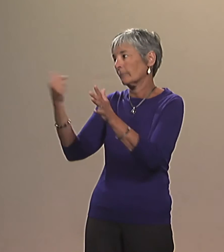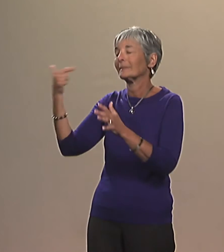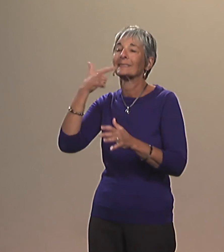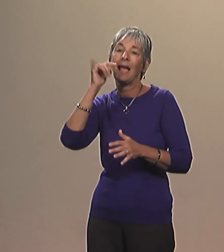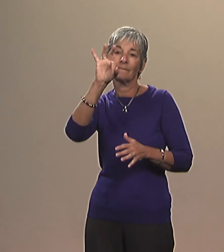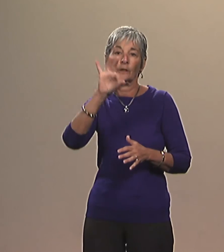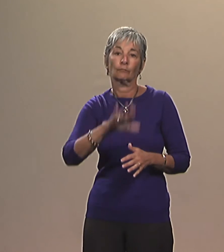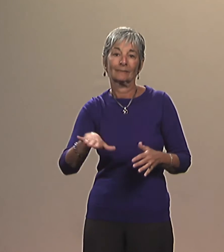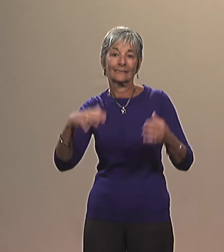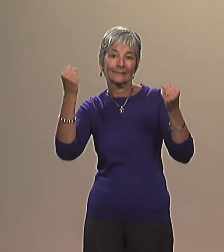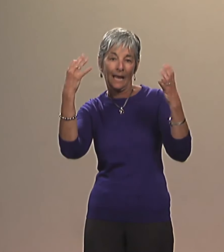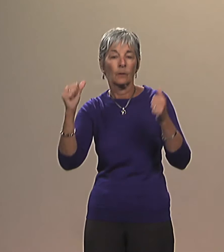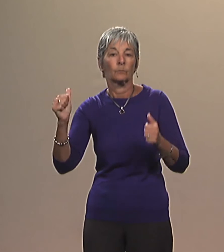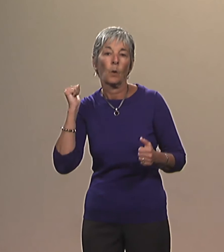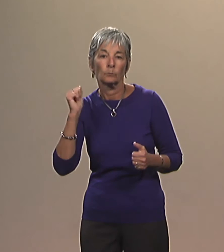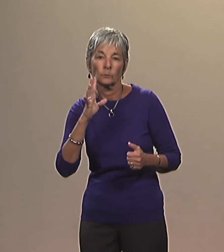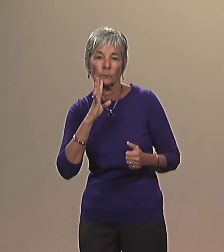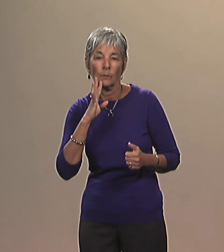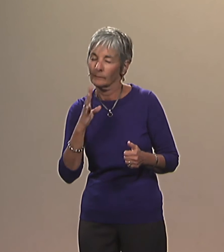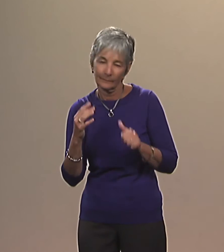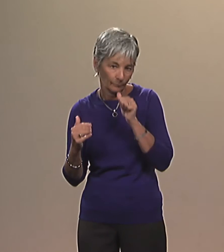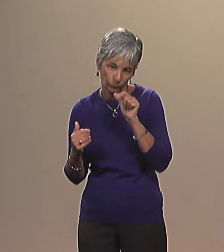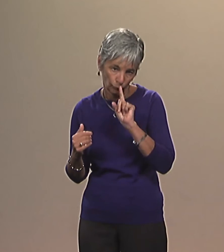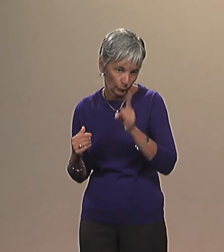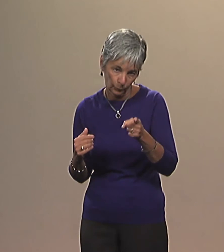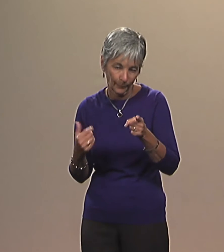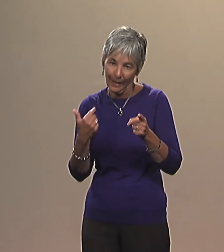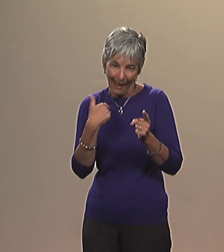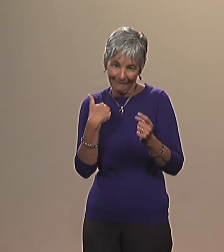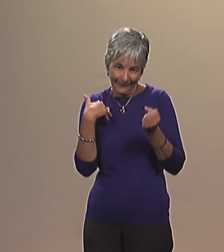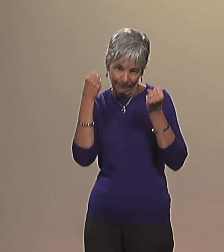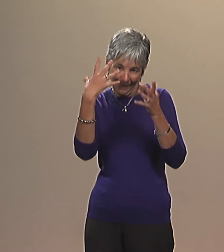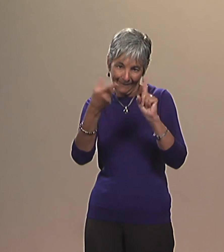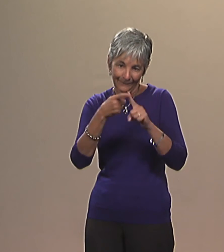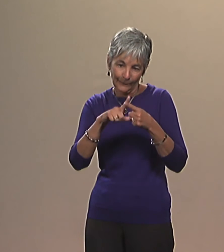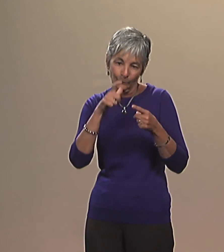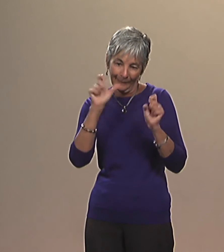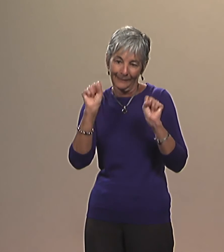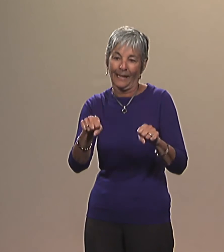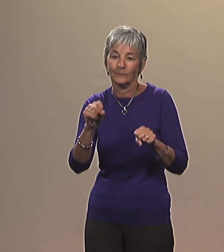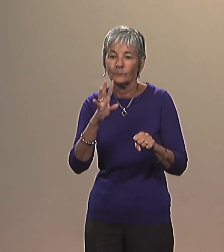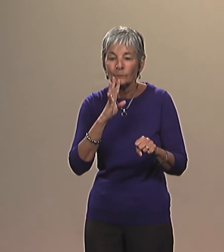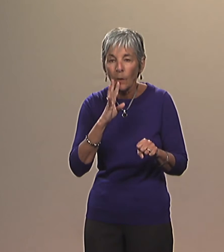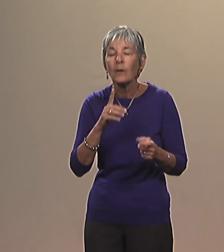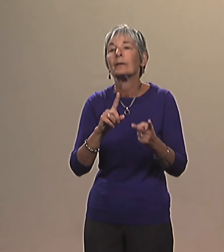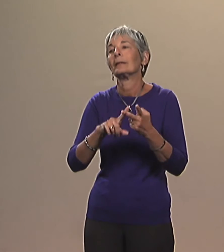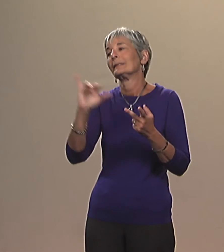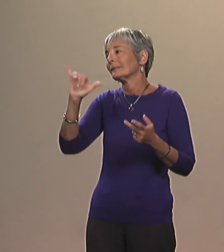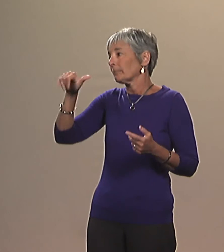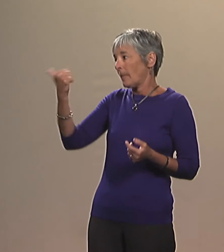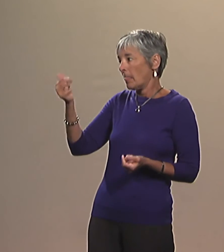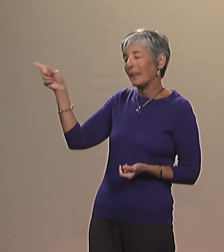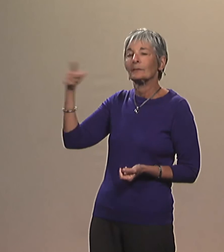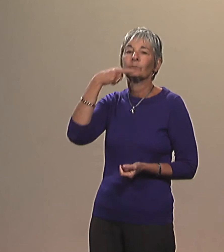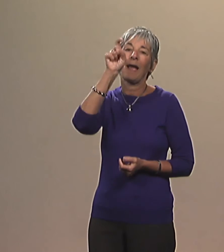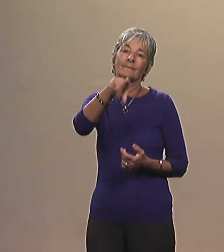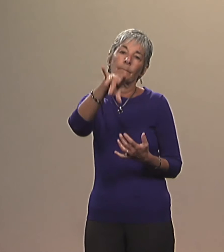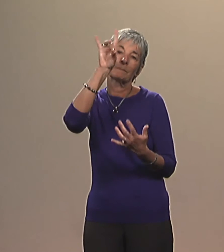children sign, they will not talk. That's not true. I have many friends who can sign and speak. Another myth is that you have to